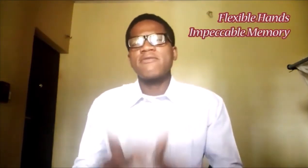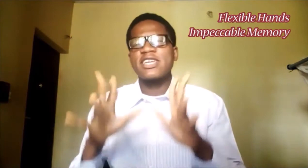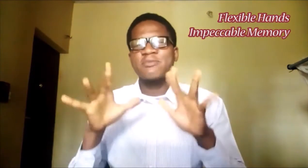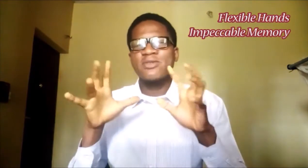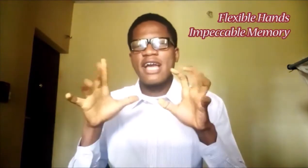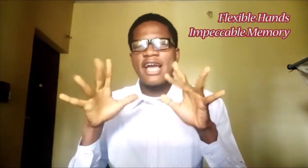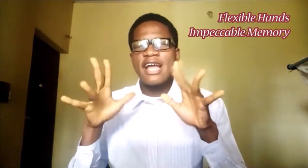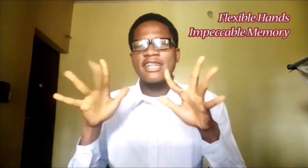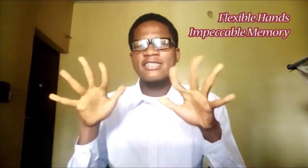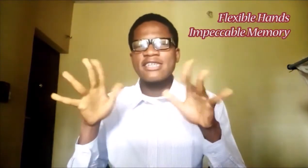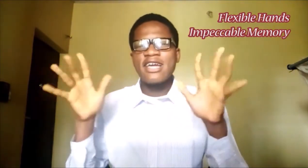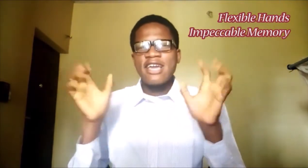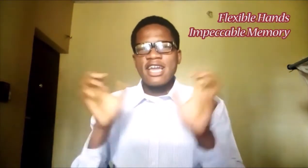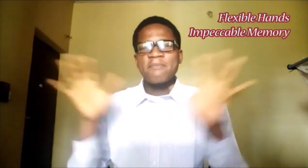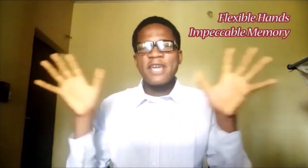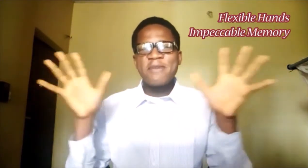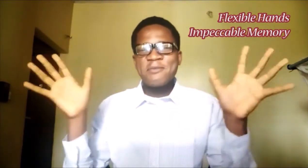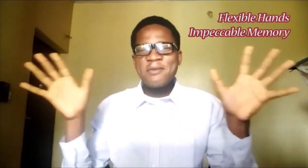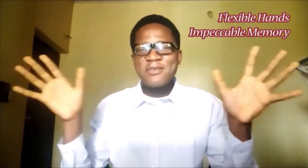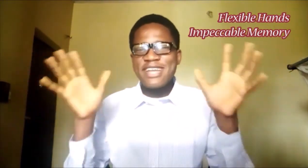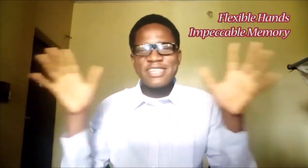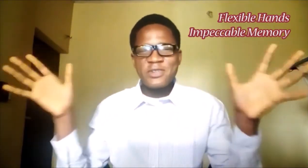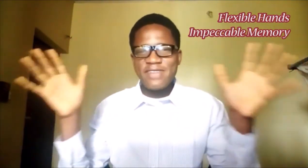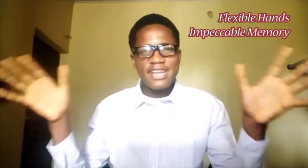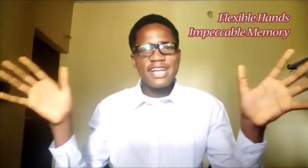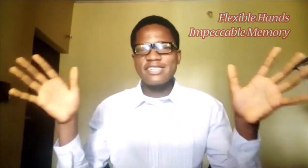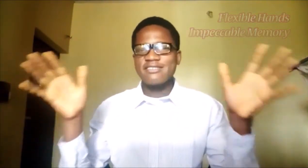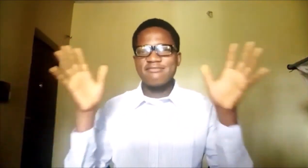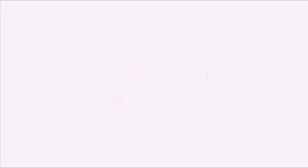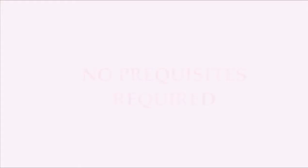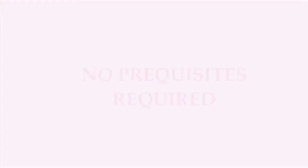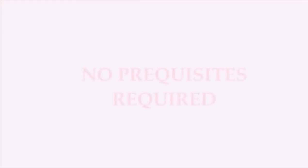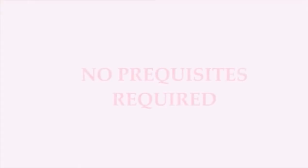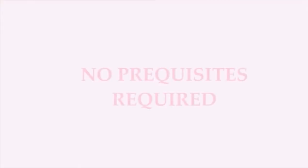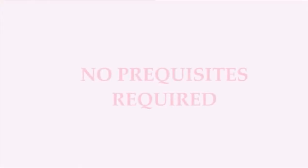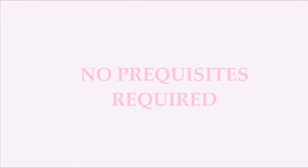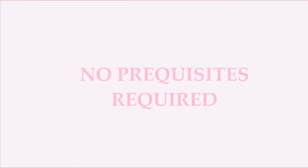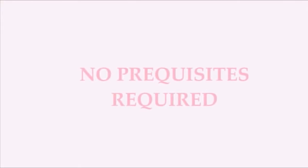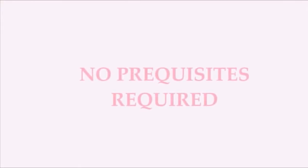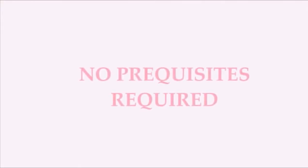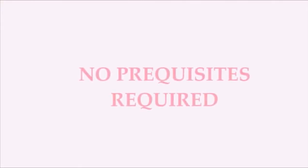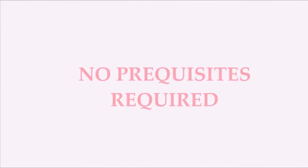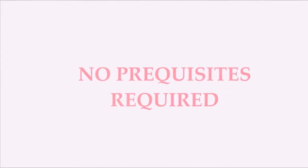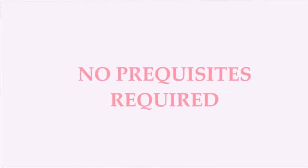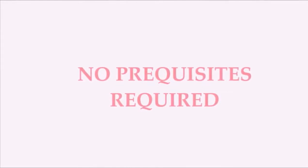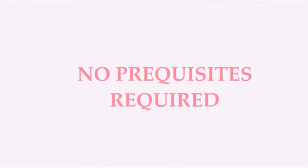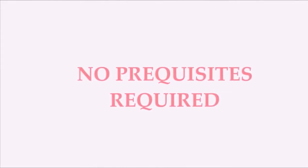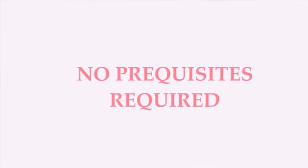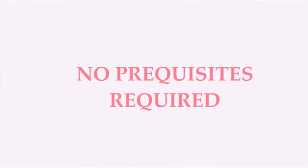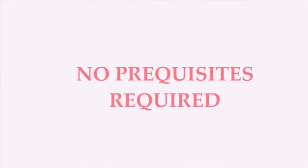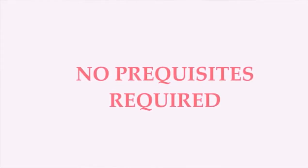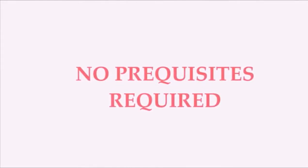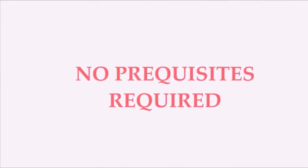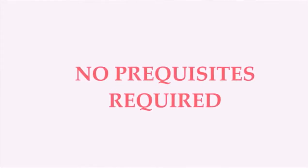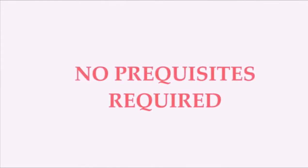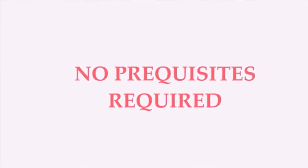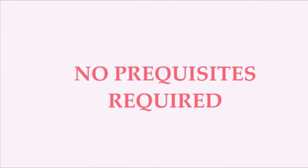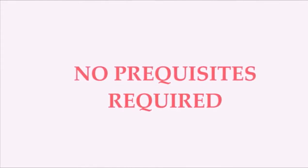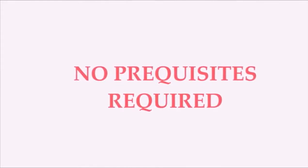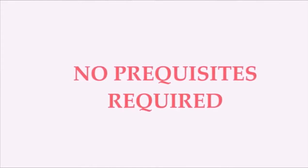flexible hands, an impeccable memory, and stuff like that? Here's the thing: you don't need anything. Okay, all you need to do for this class is, first